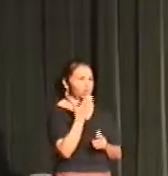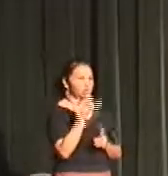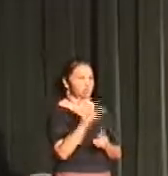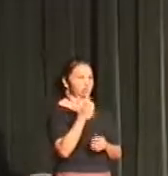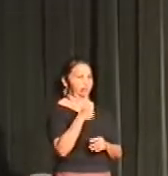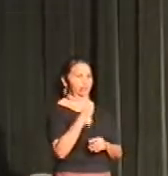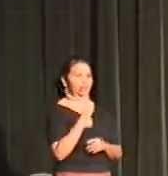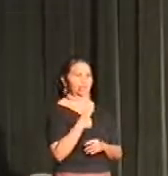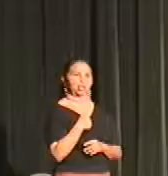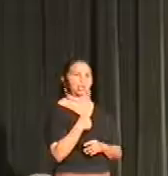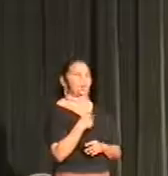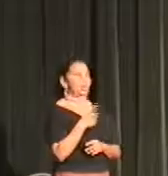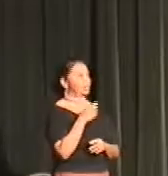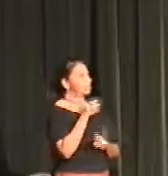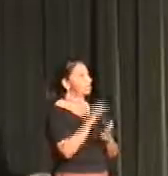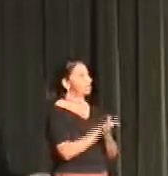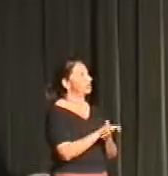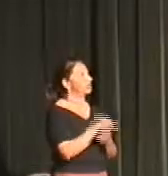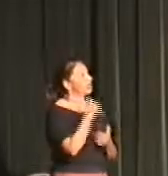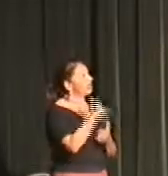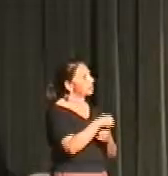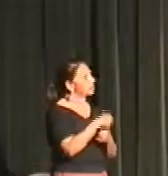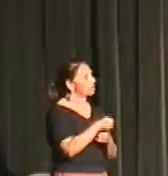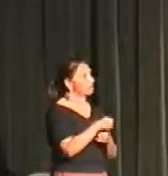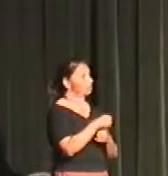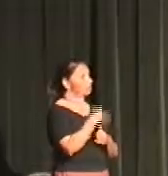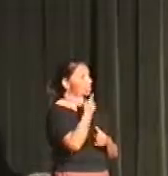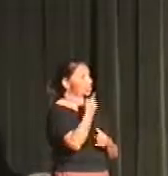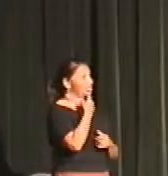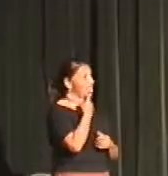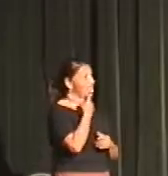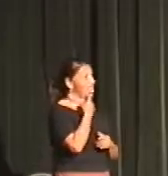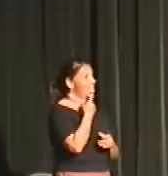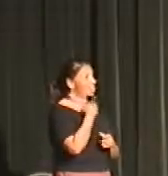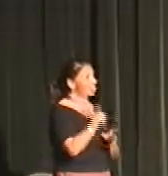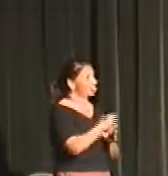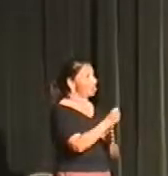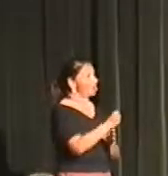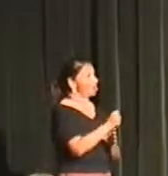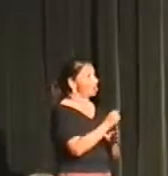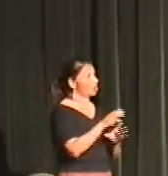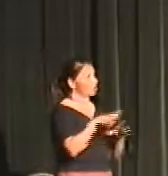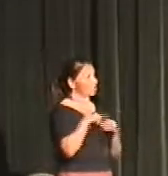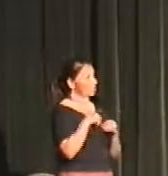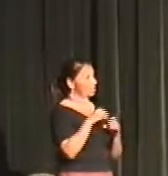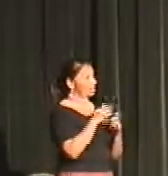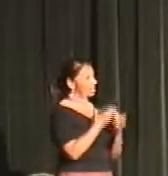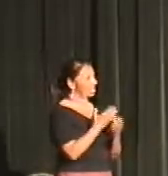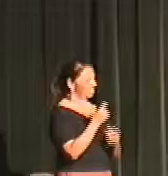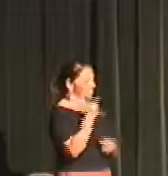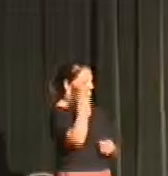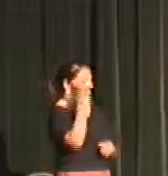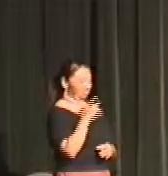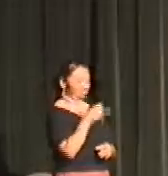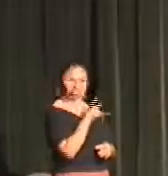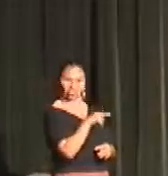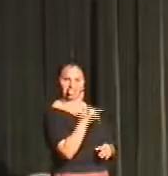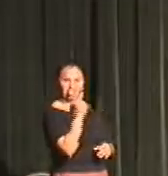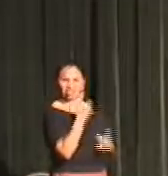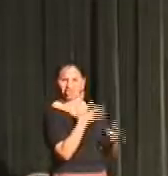remember you called me up a couple of years ago and you said, I'm going to take a class at this city college, Gail. And she said, I knew you'd never finish. You hadn't finished anything. You know, you couldn't